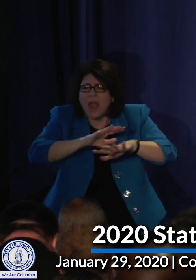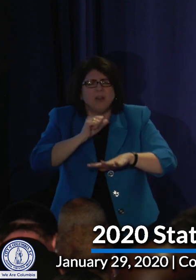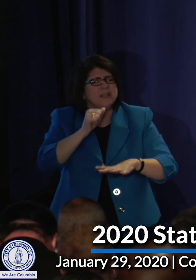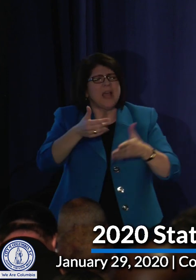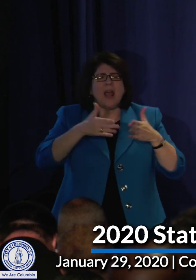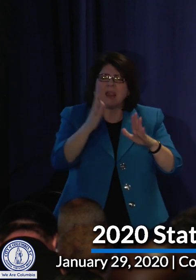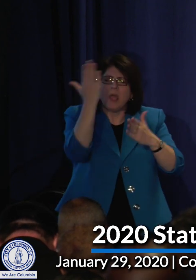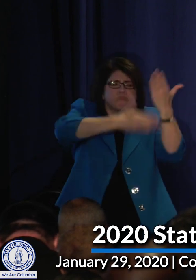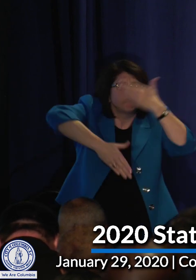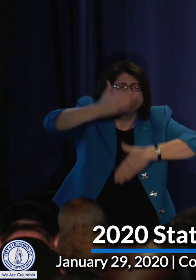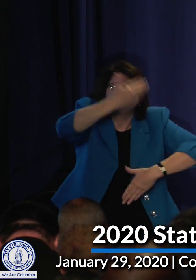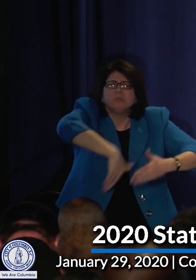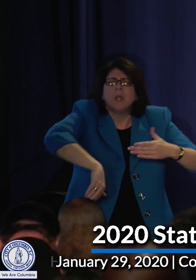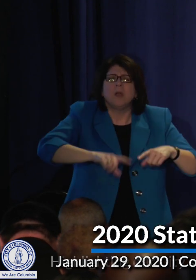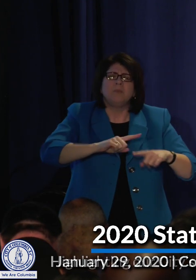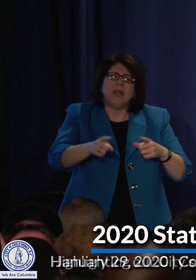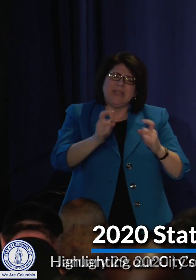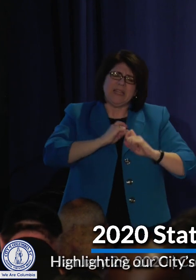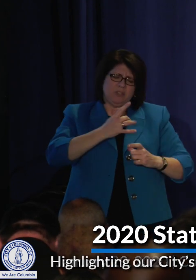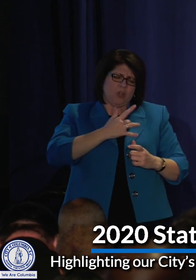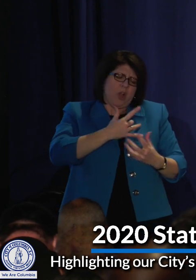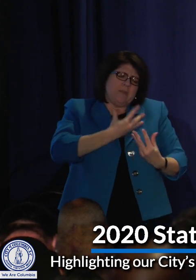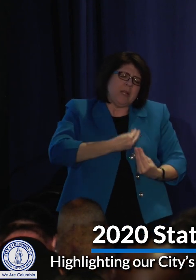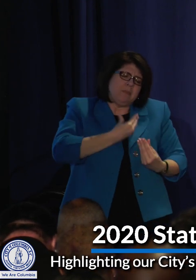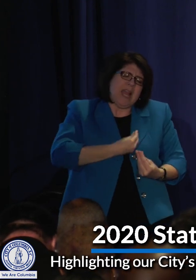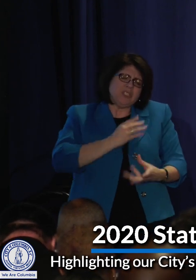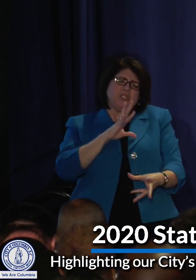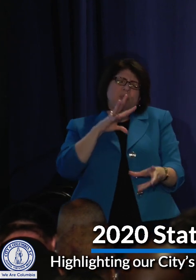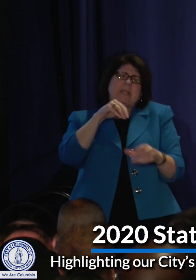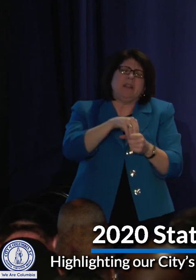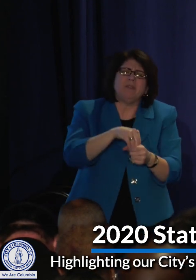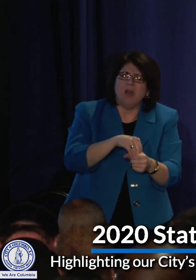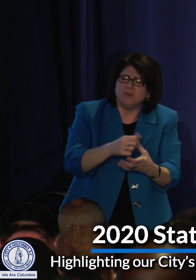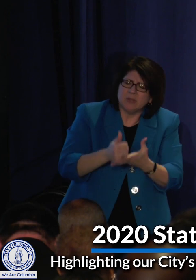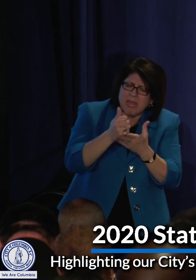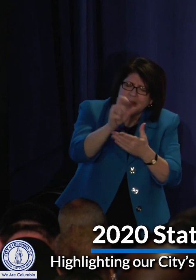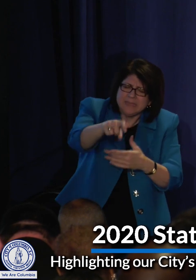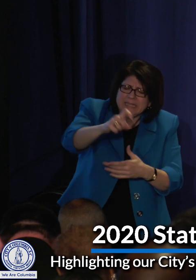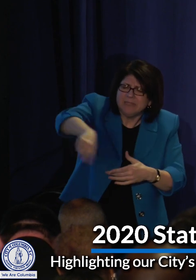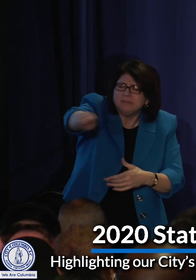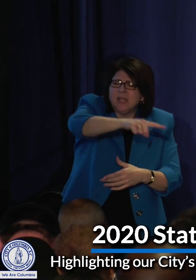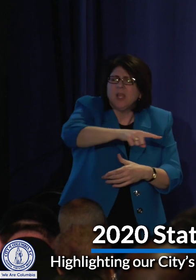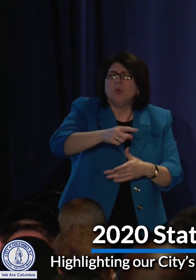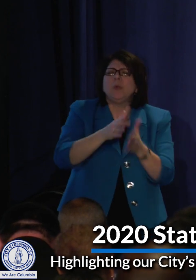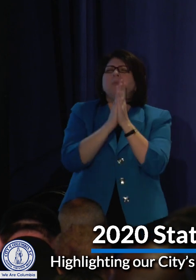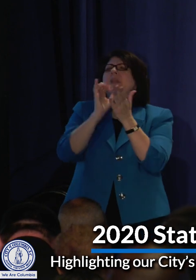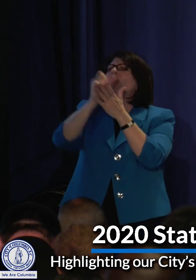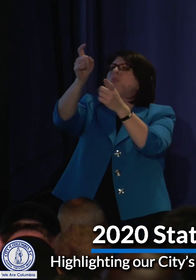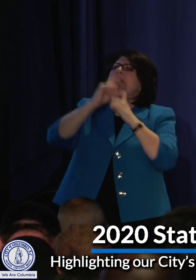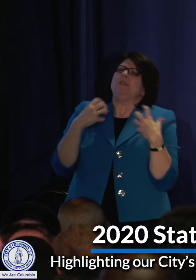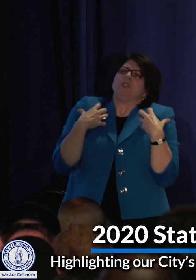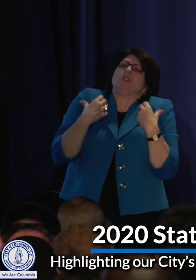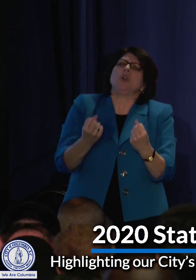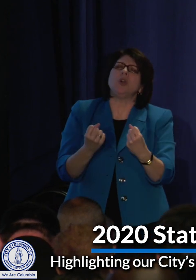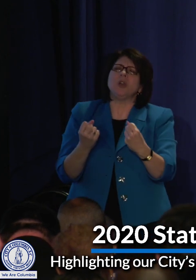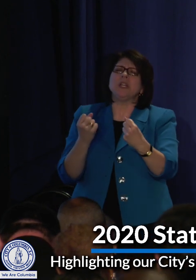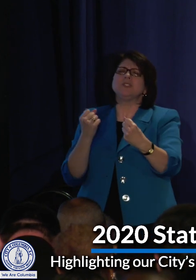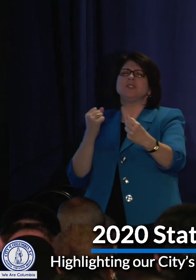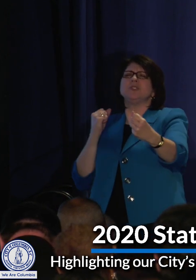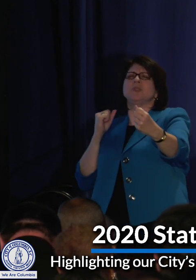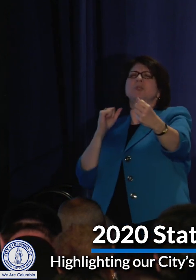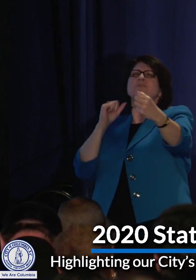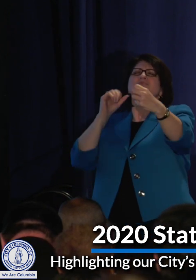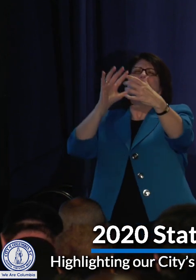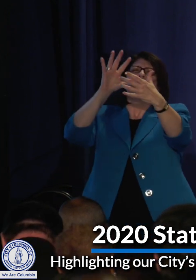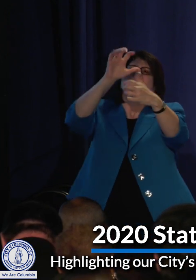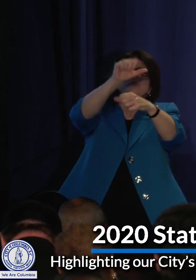of compassion to get involved where the need is great. Father, we pray that you would give us the courage to reach across the aisle, to